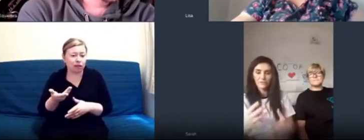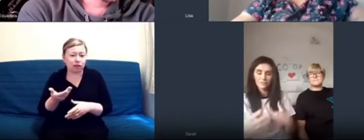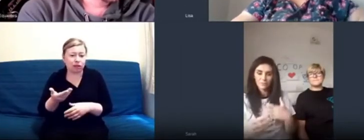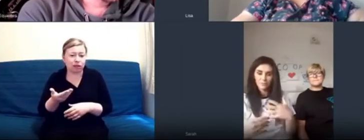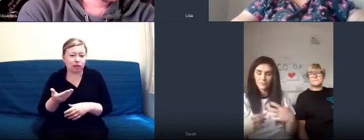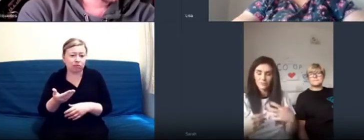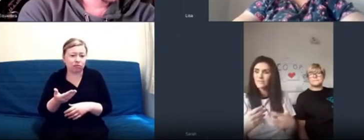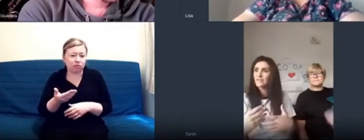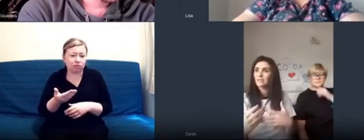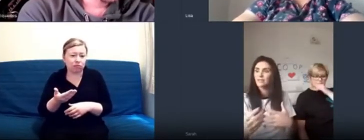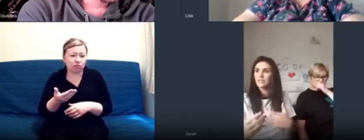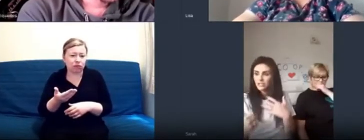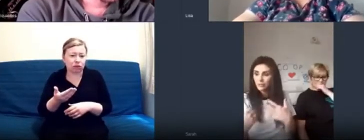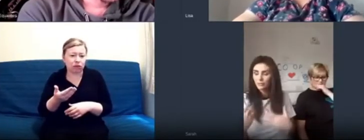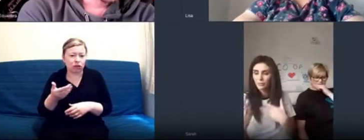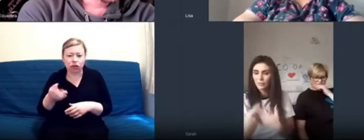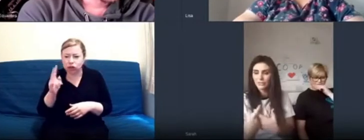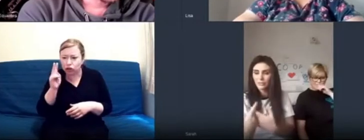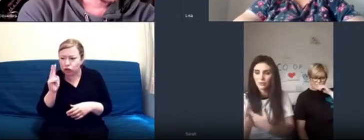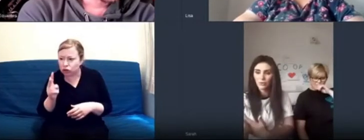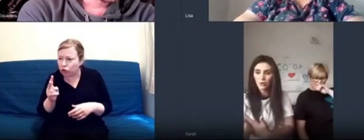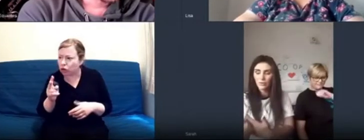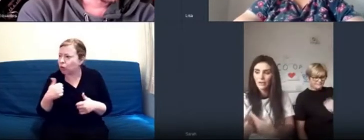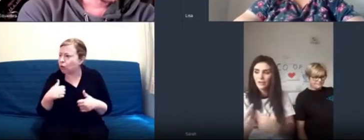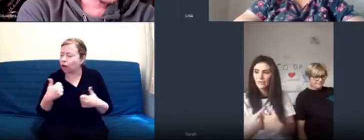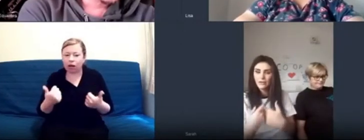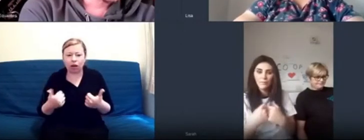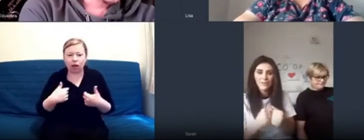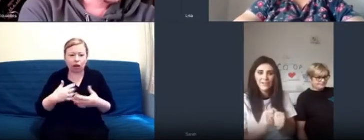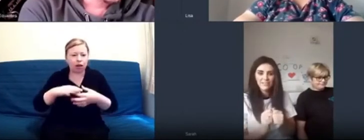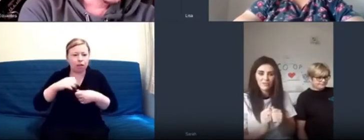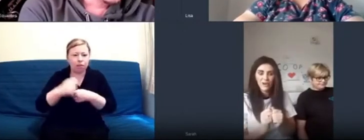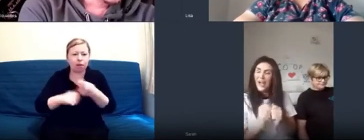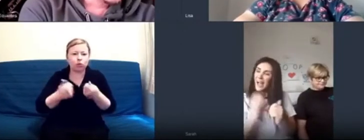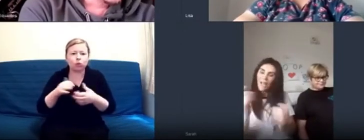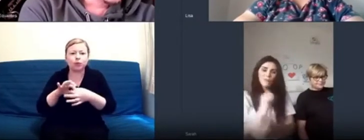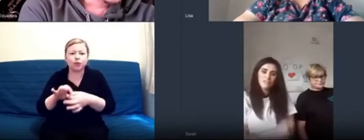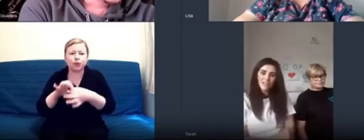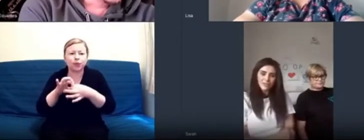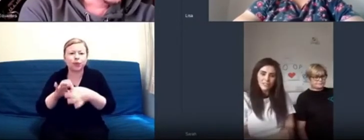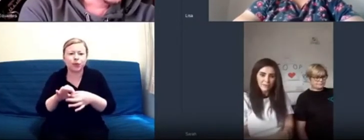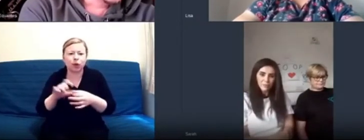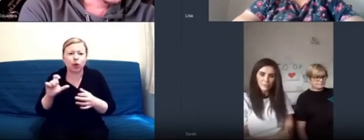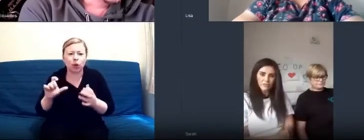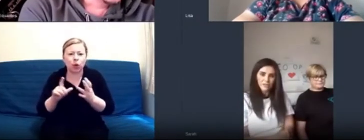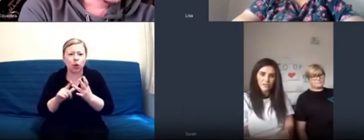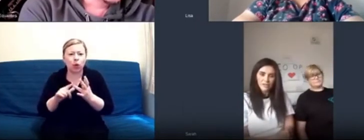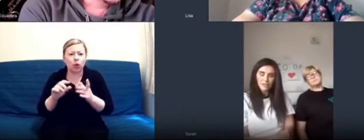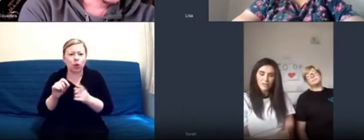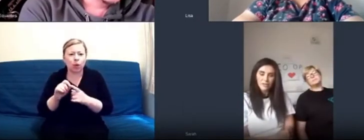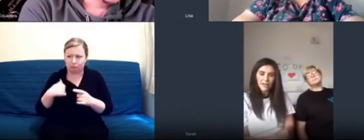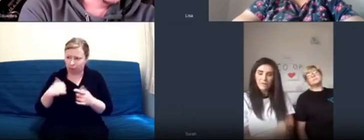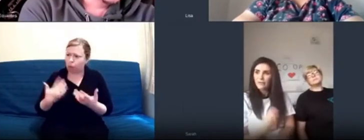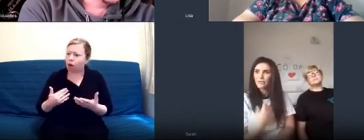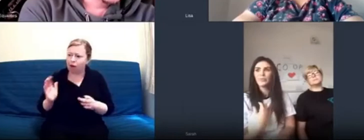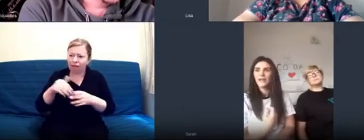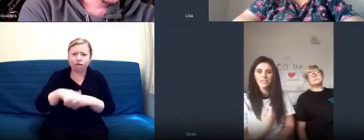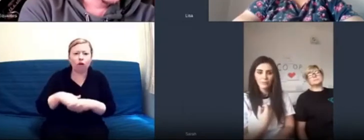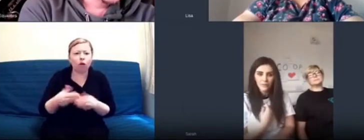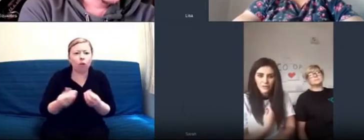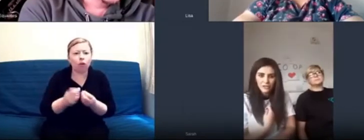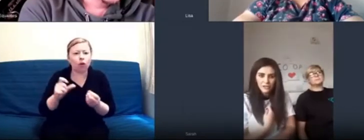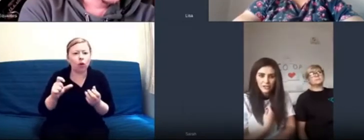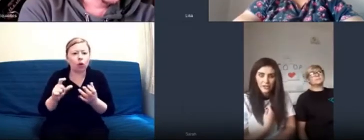after seeing the relationship that we were building up with the co-op, felt compelled that, you know what, I want to get on board on that. I mean, I'm